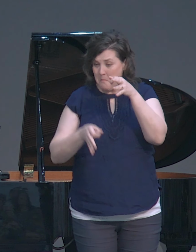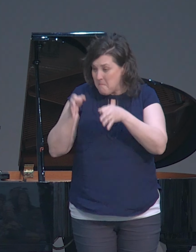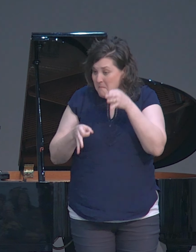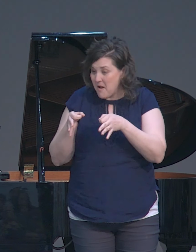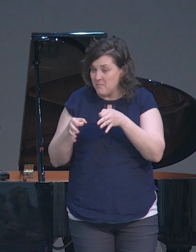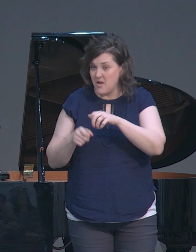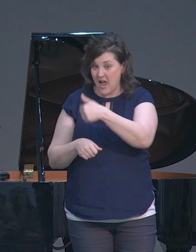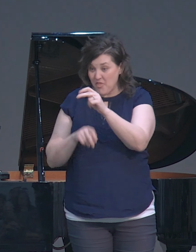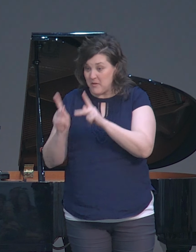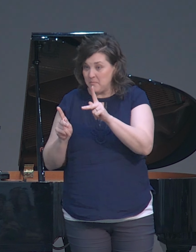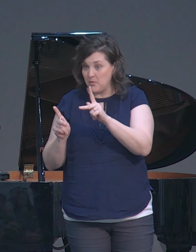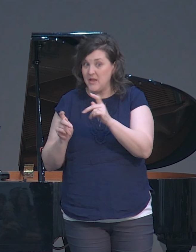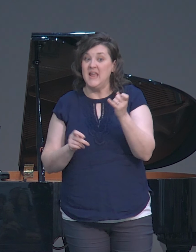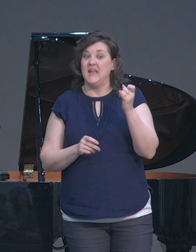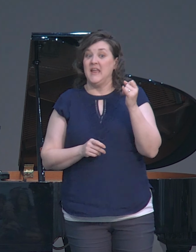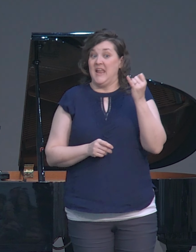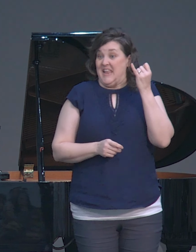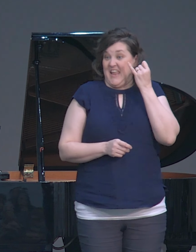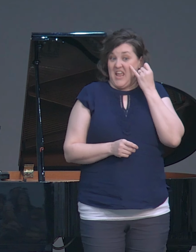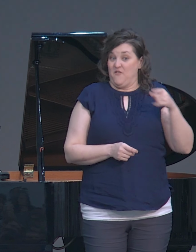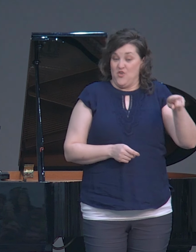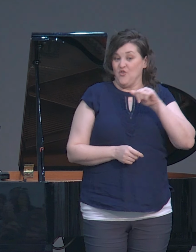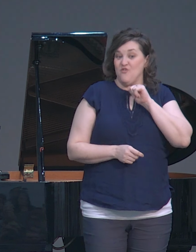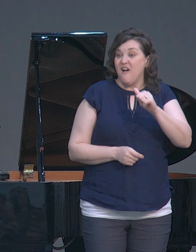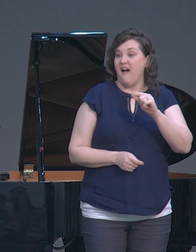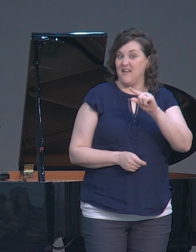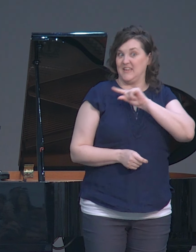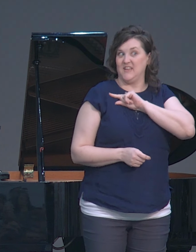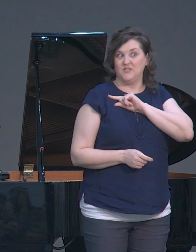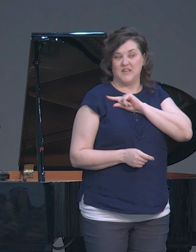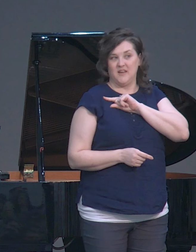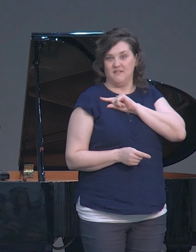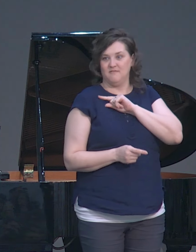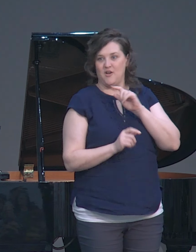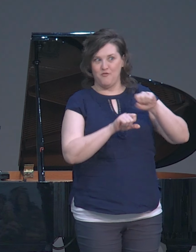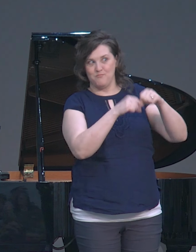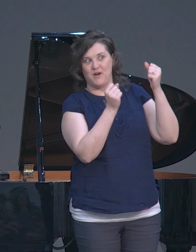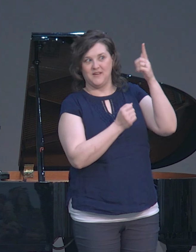to not be guilty of violating God's standards. It's the only way.